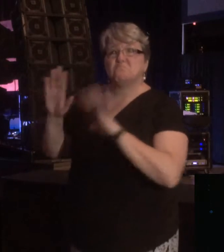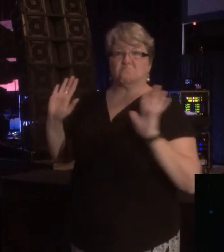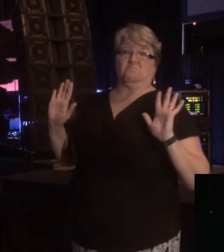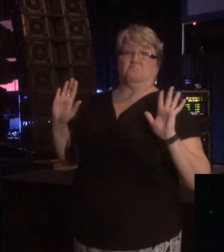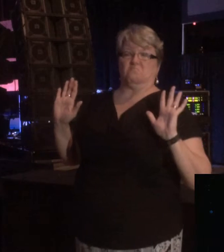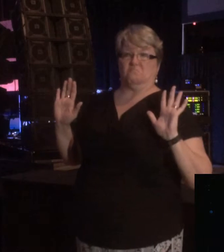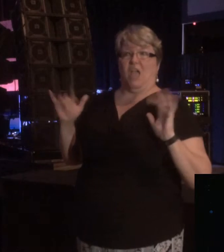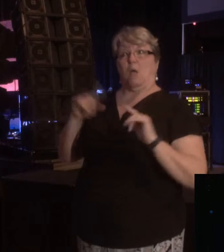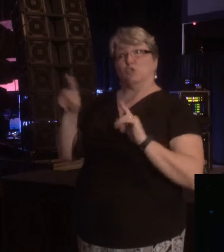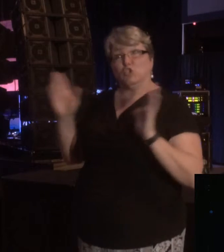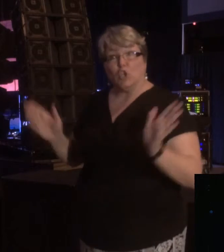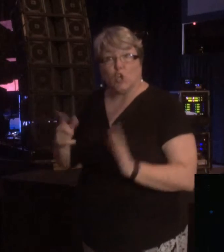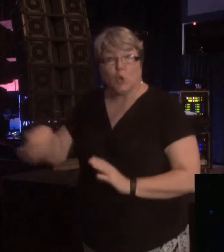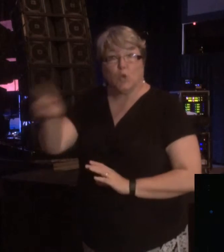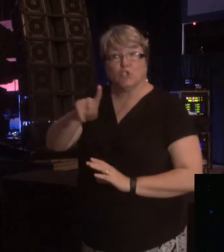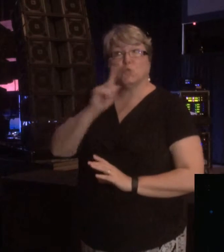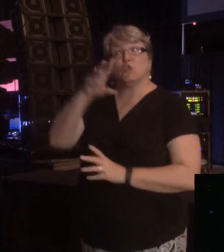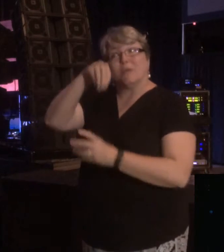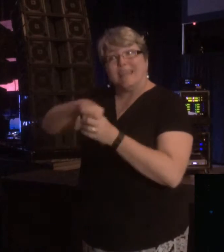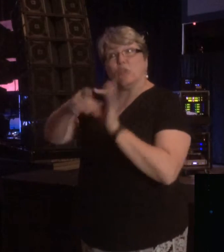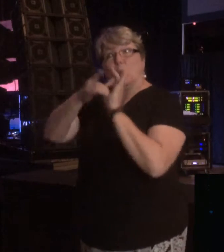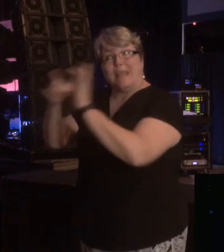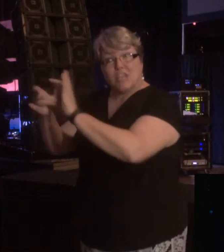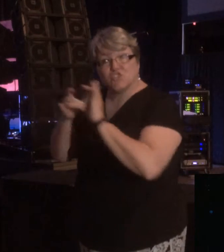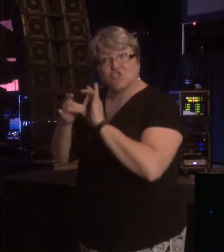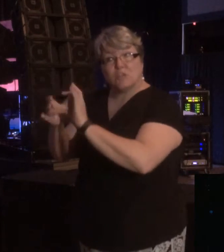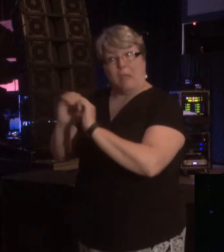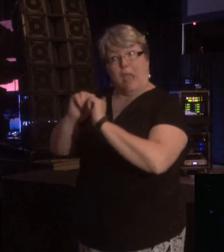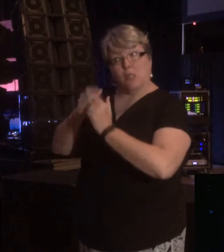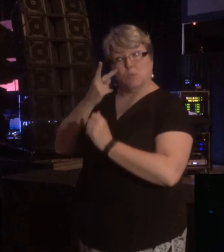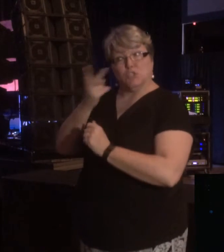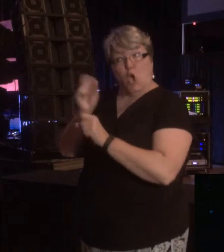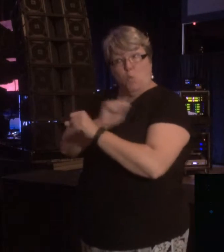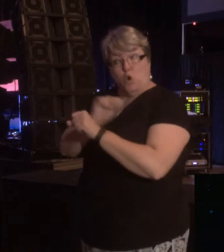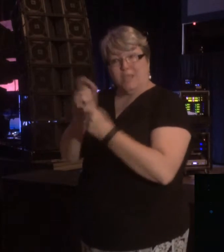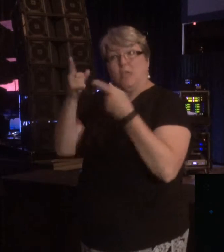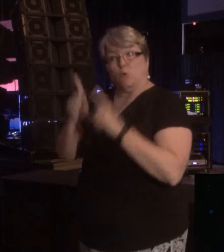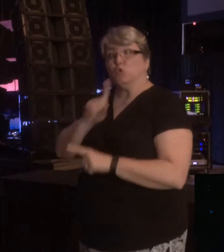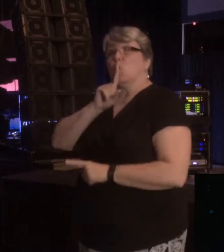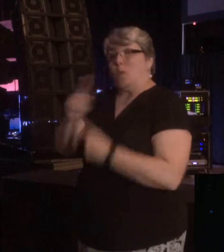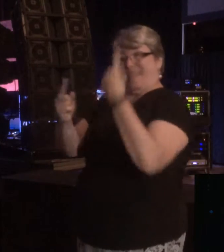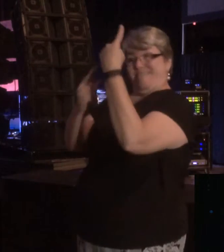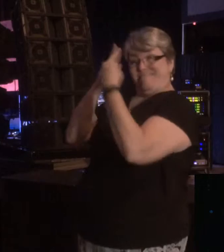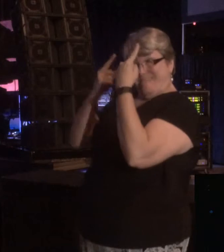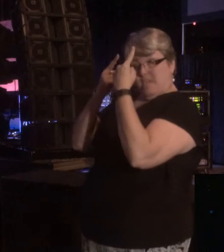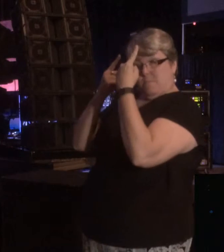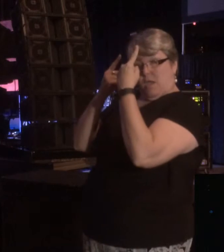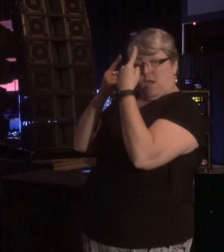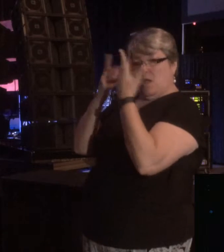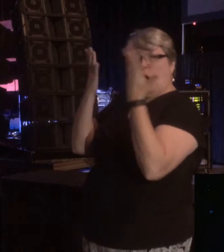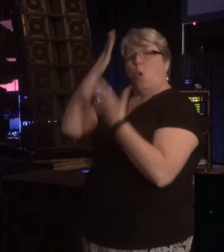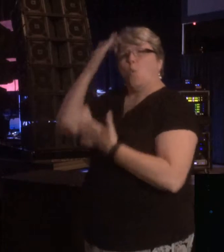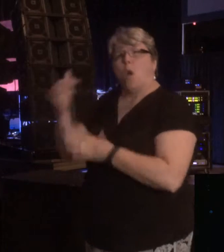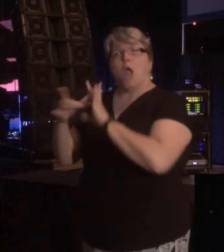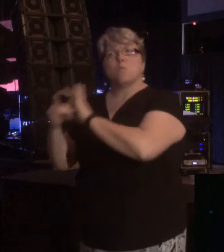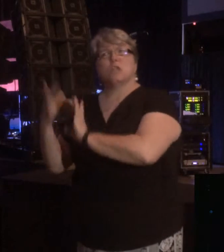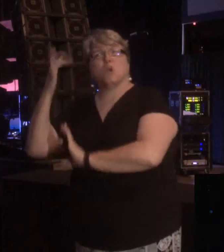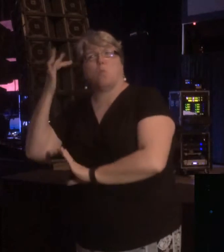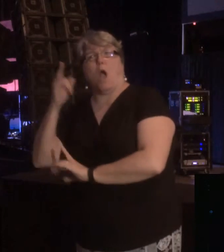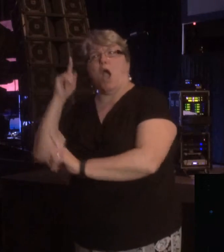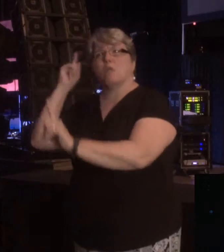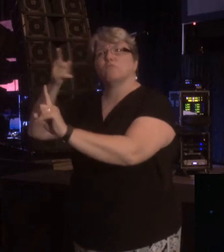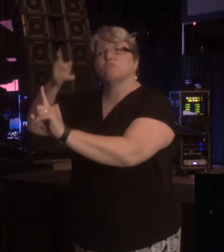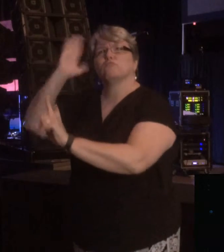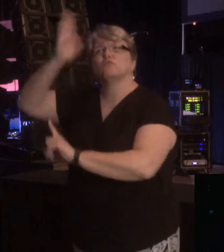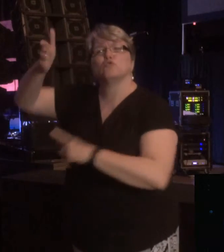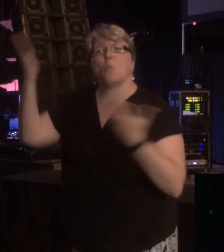our house, and he'll sleep on the couch though. And you're like, well, you're going to set yourself up for a lot of heartache and hurt if you do that. So that's where